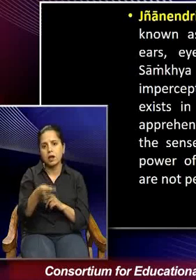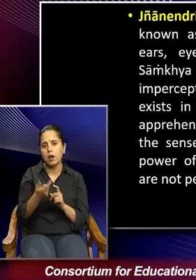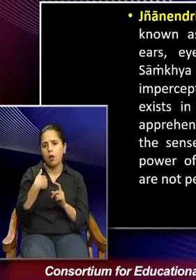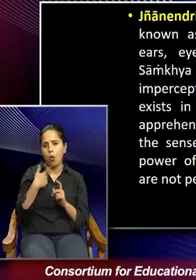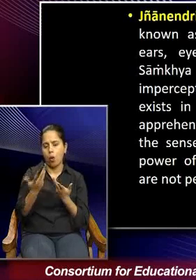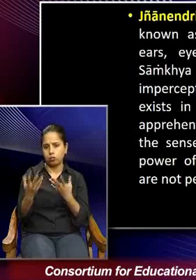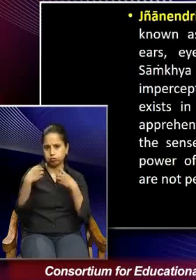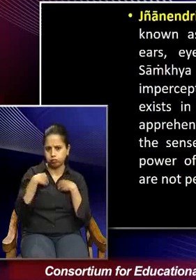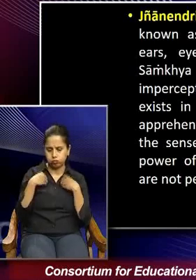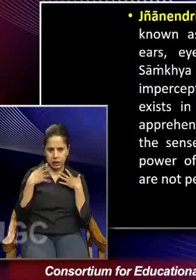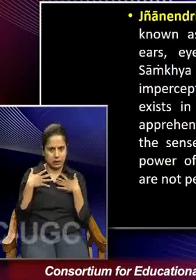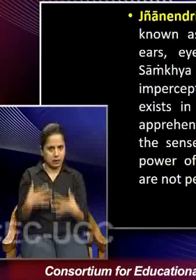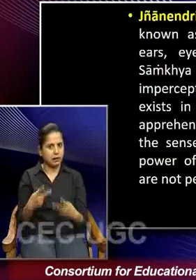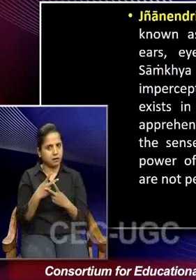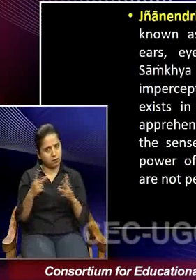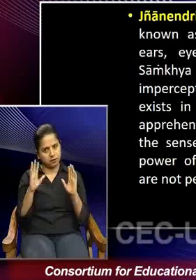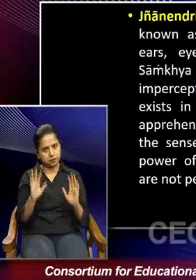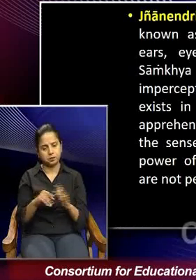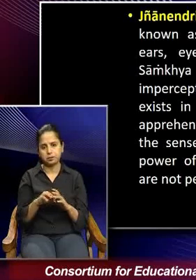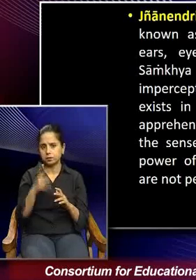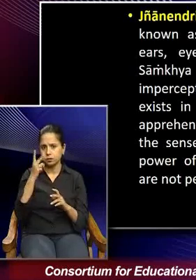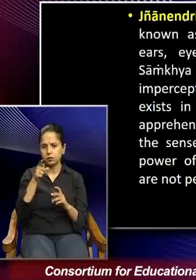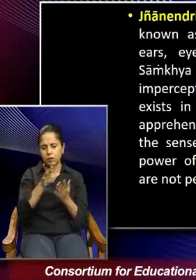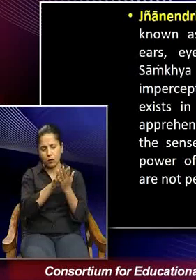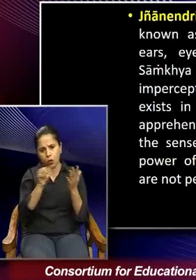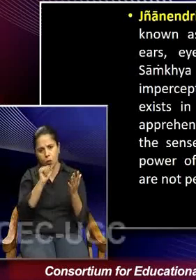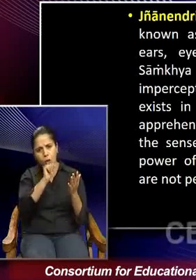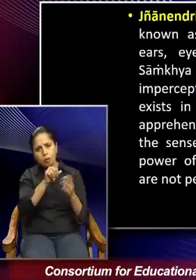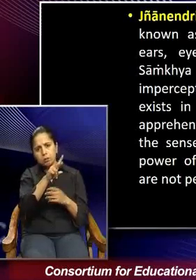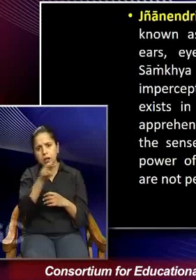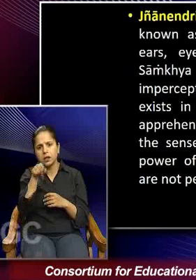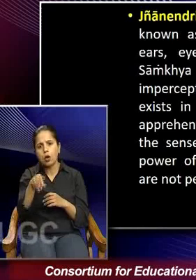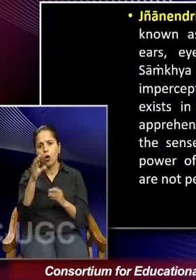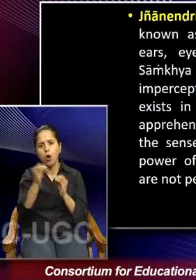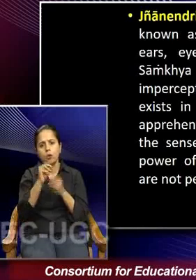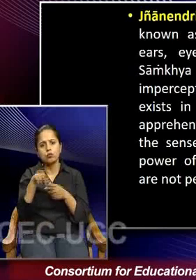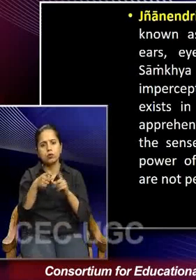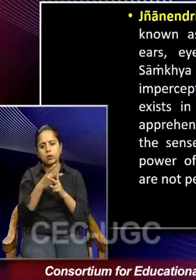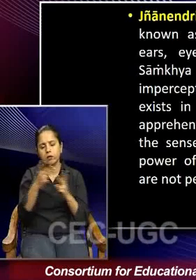perceived organs and apprehends the object.